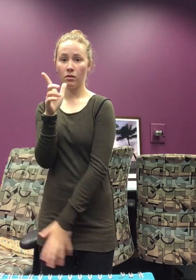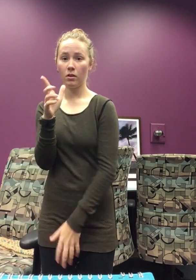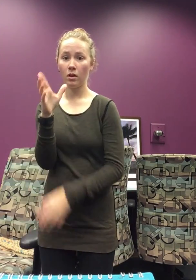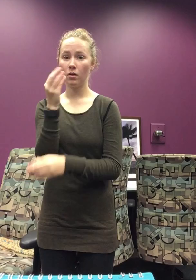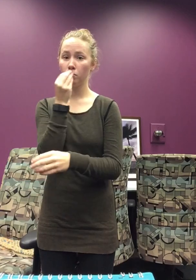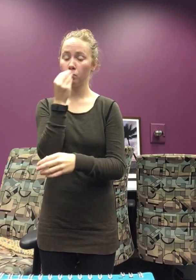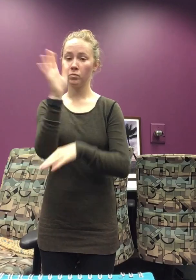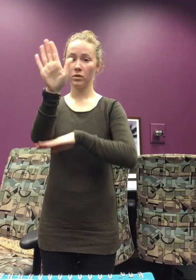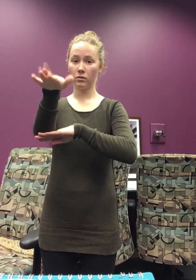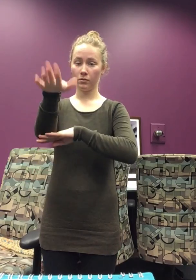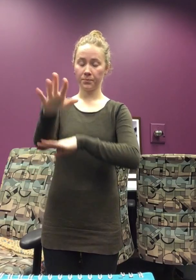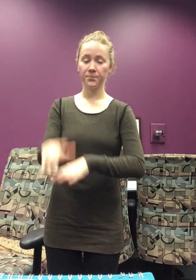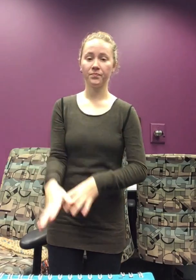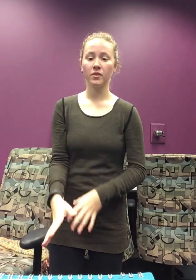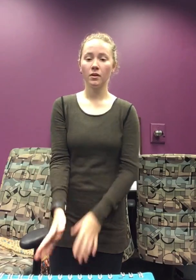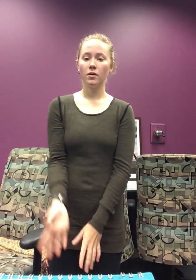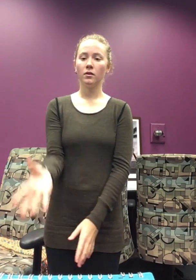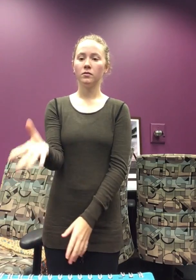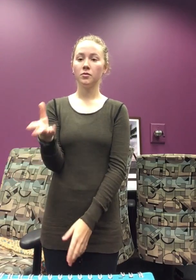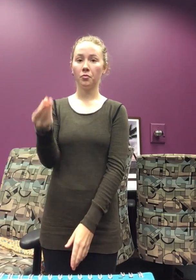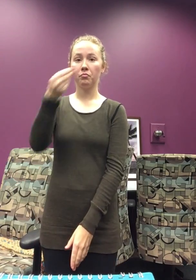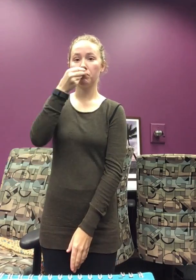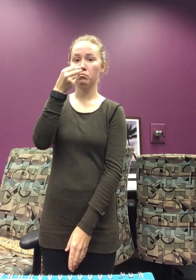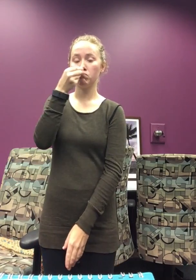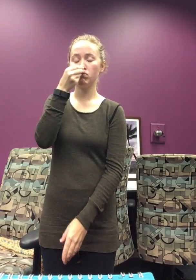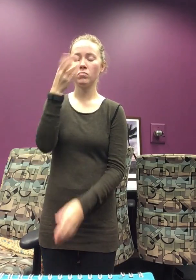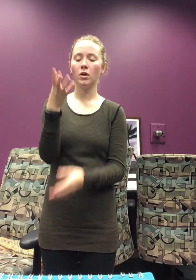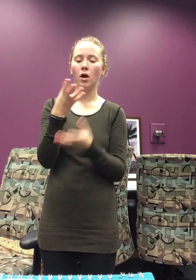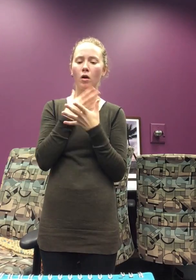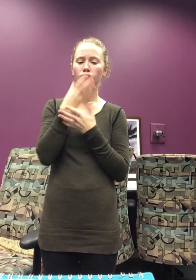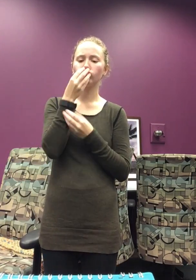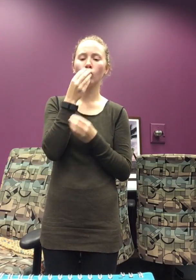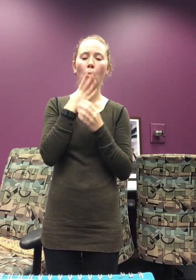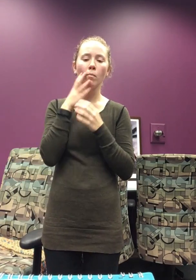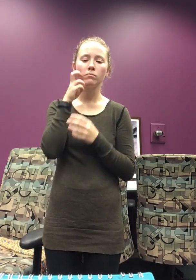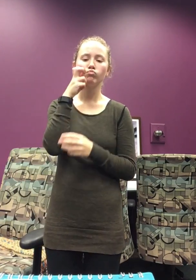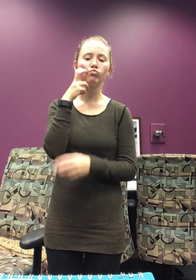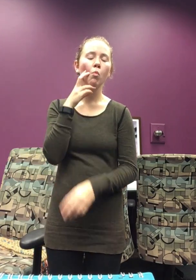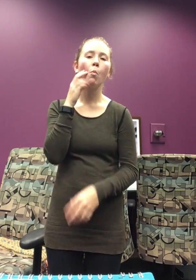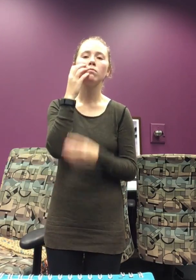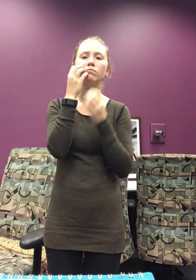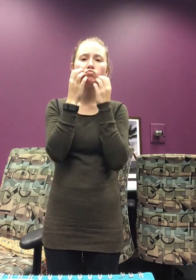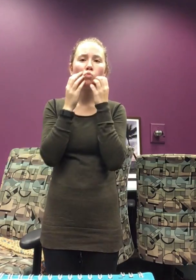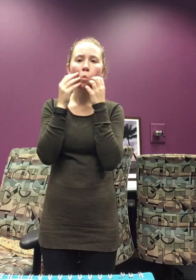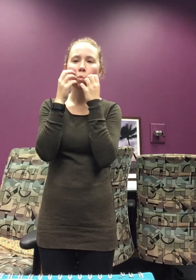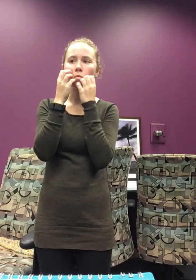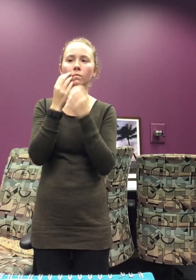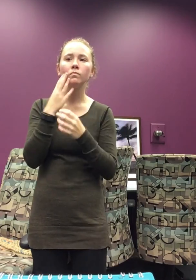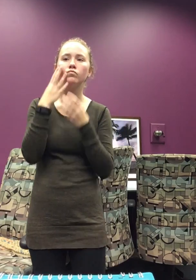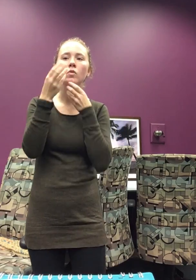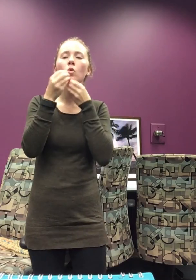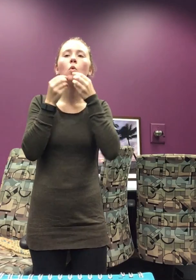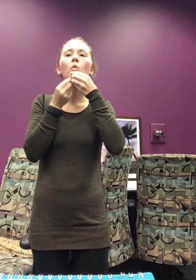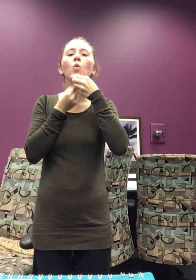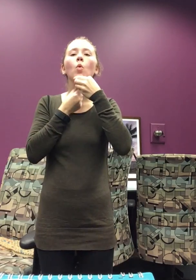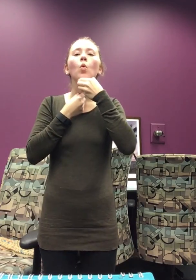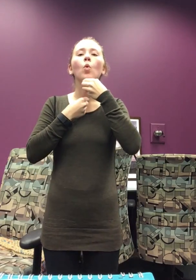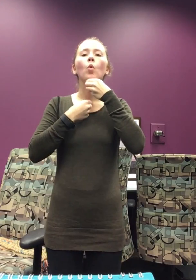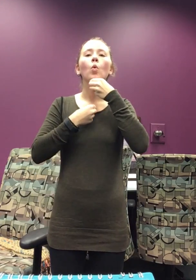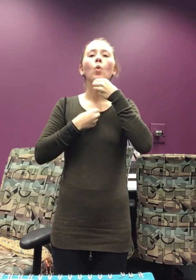bite, and then you chewed it, and it went down your esophagus. And remember, we talked about this before. Your esophagus is that